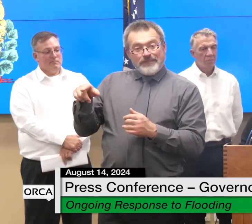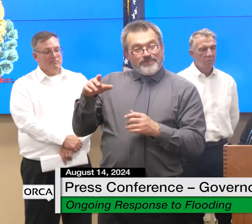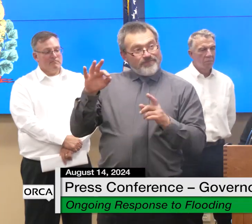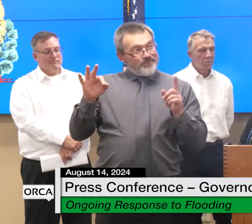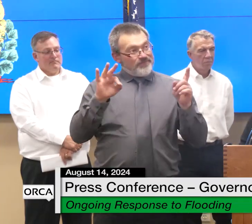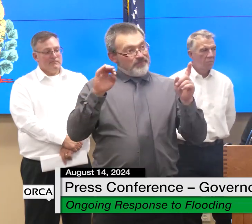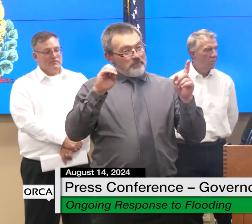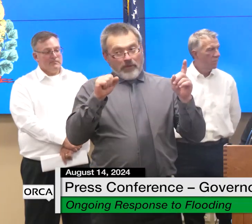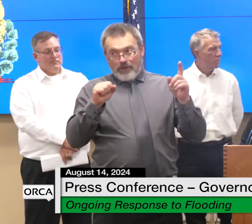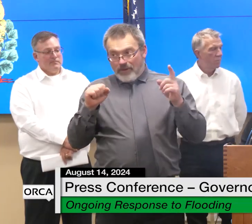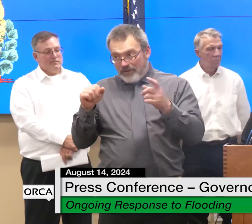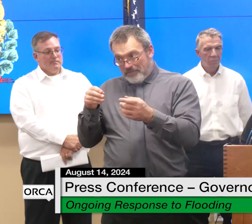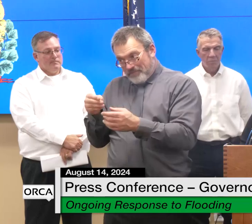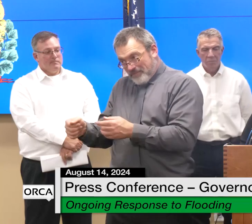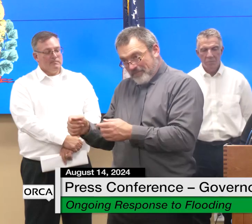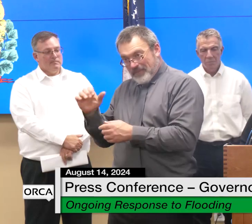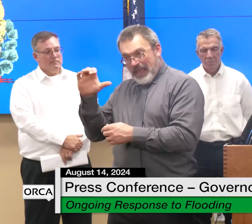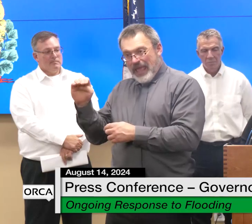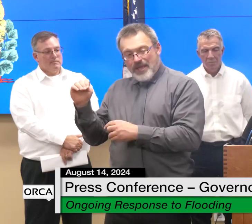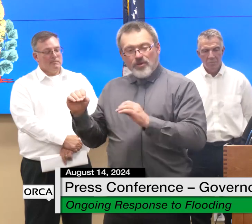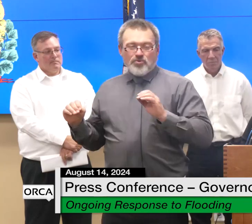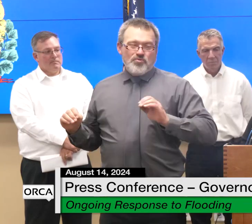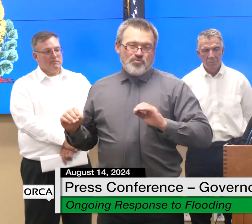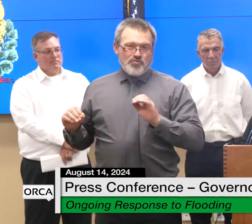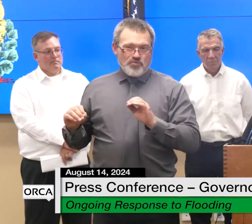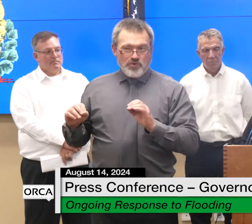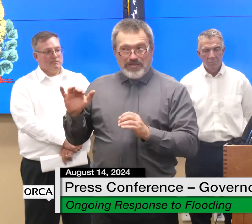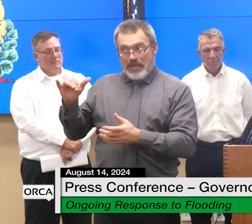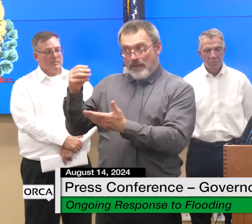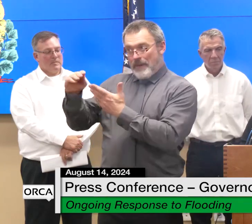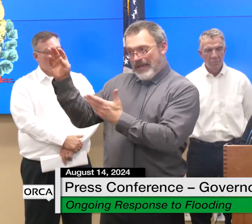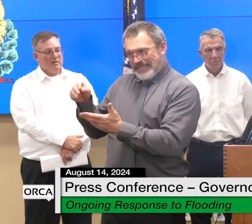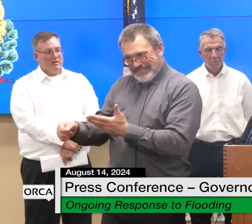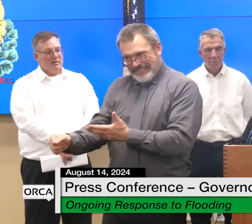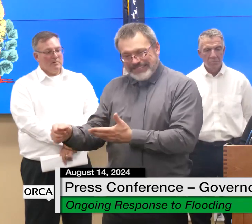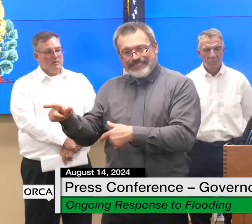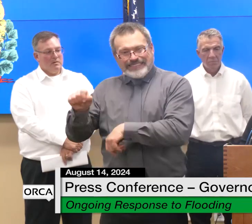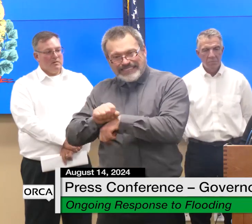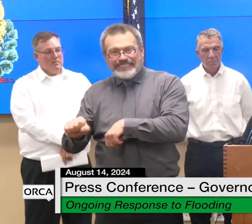Working with partners to get work crews out to do building assessments and damage